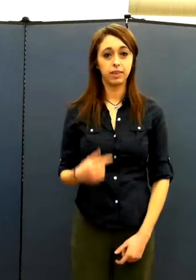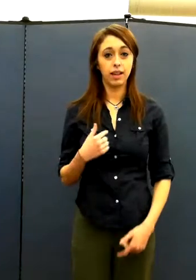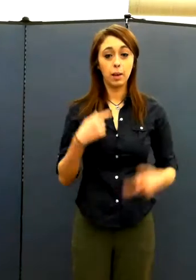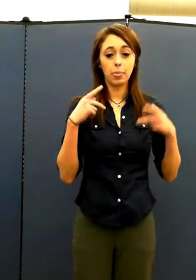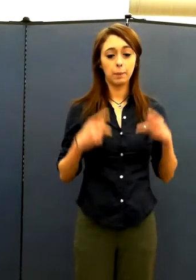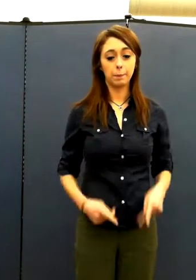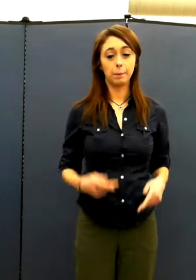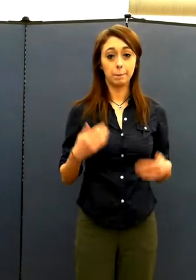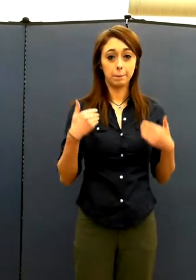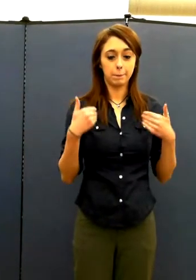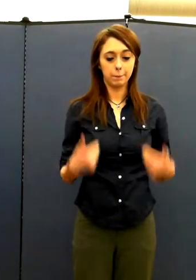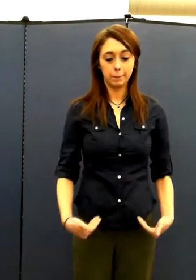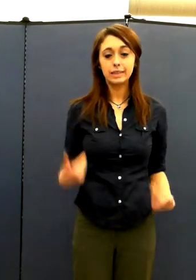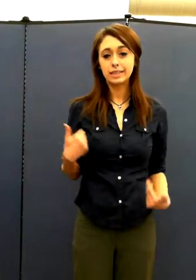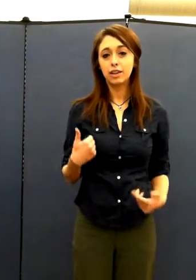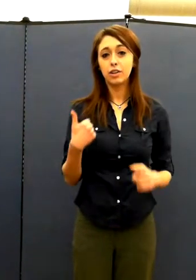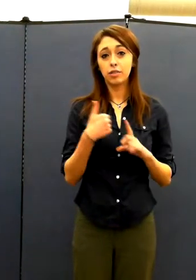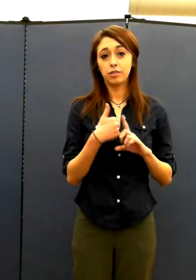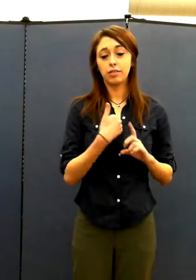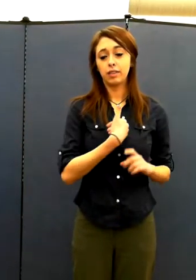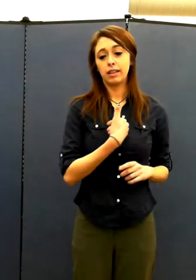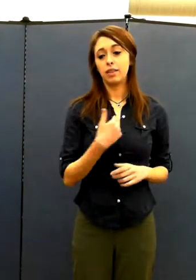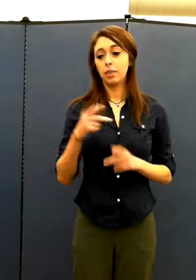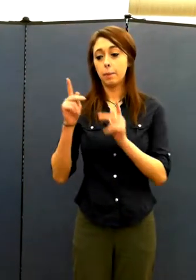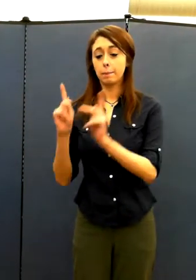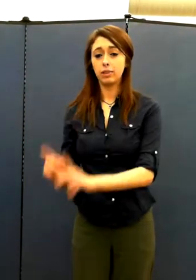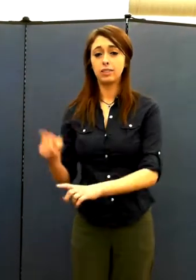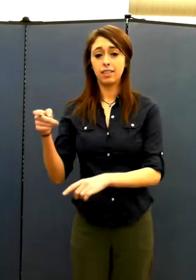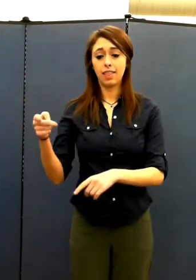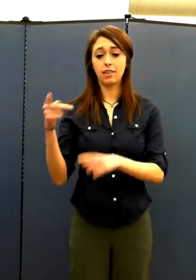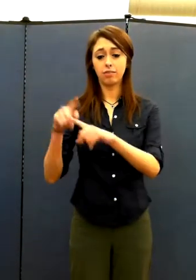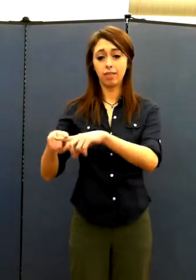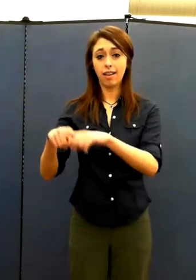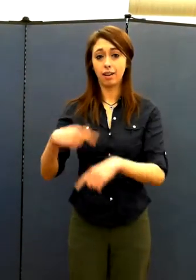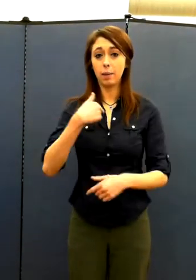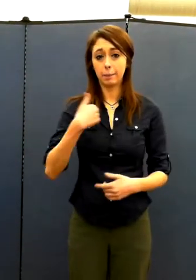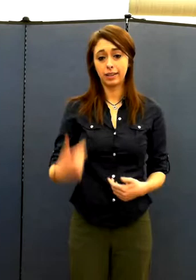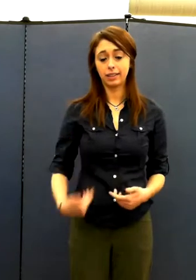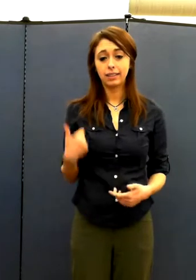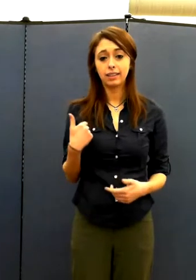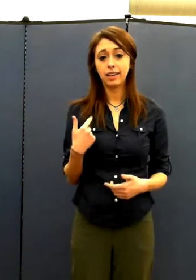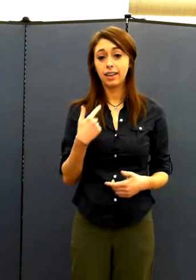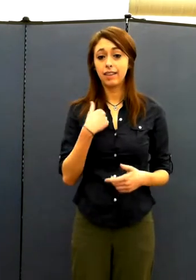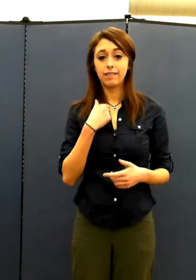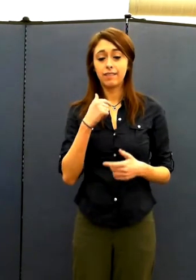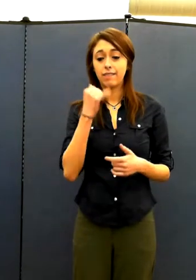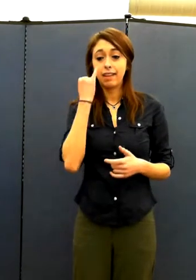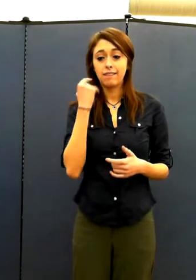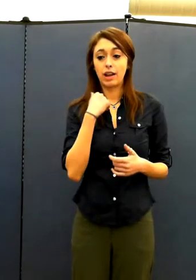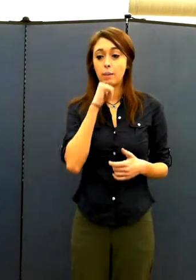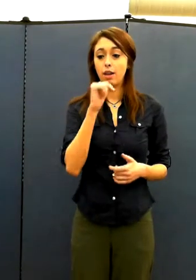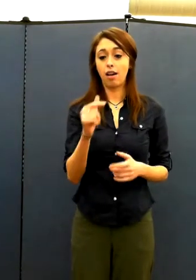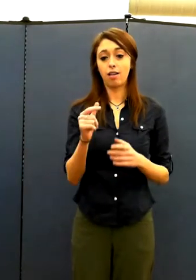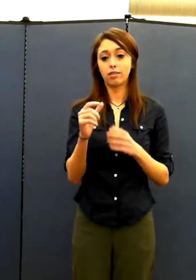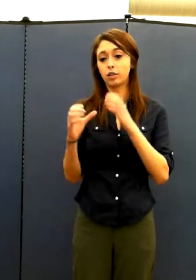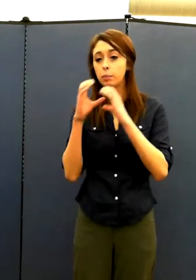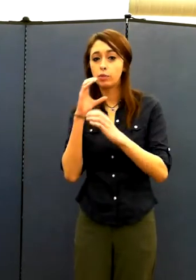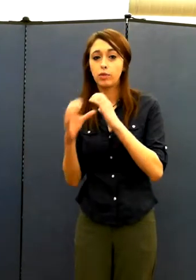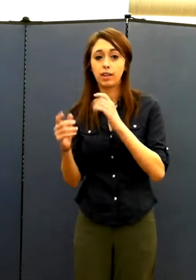relying on to make sure that this information is relayed to them properly. And if I'm not relaying it properly, I'm not saying that